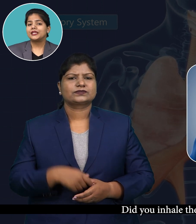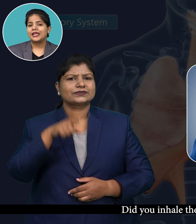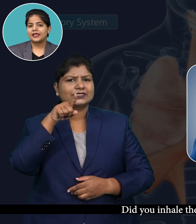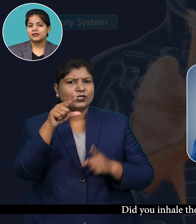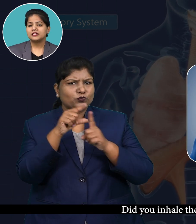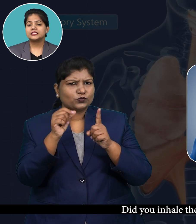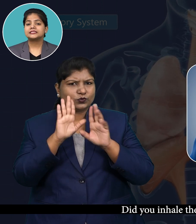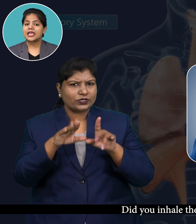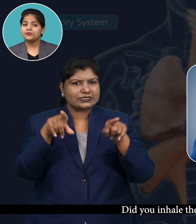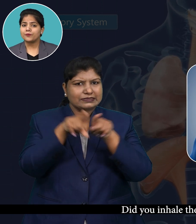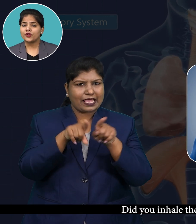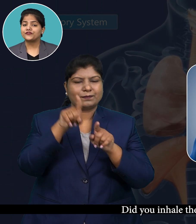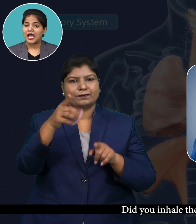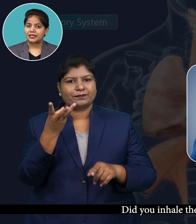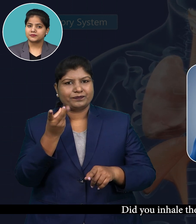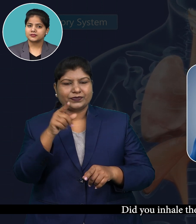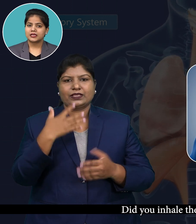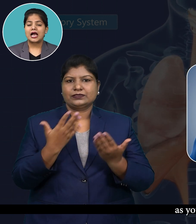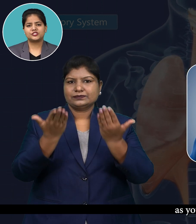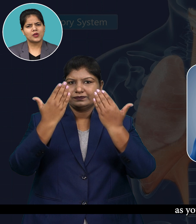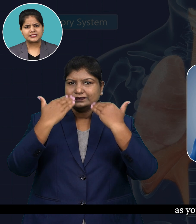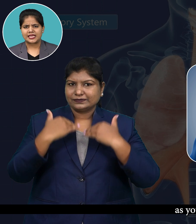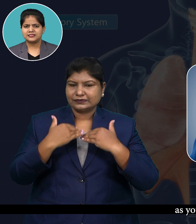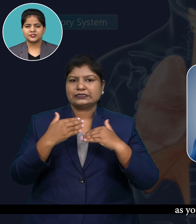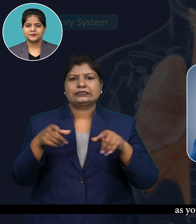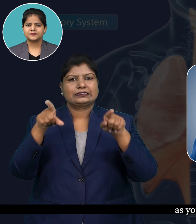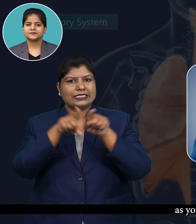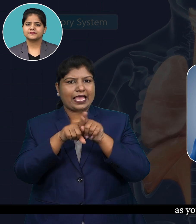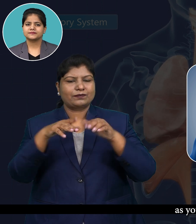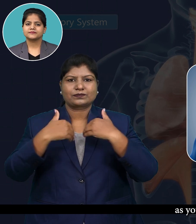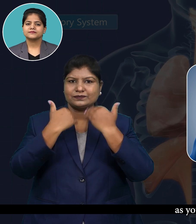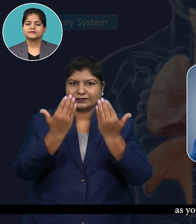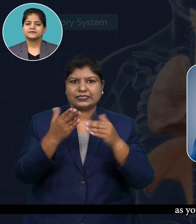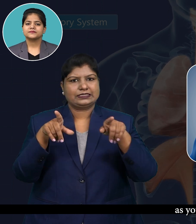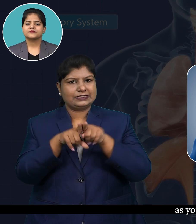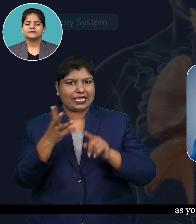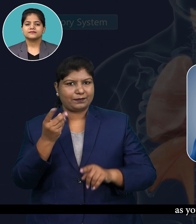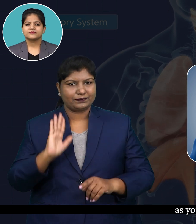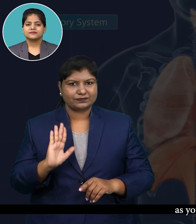Did you inhale the same number of times as you exhaled?